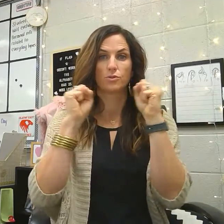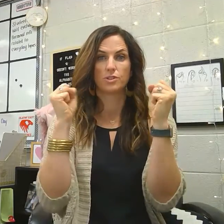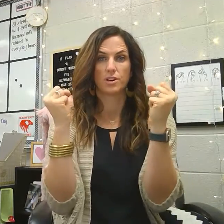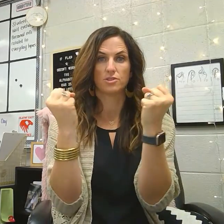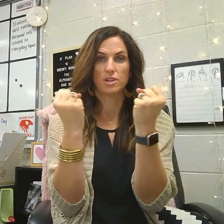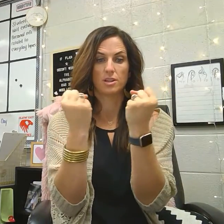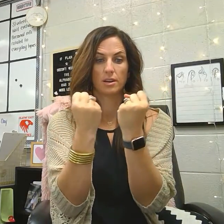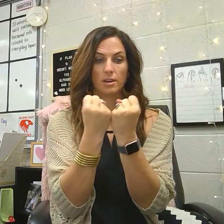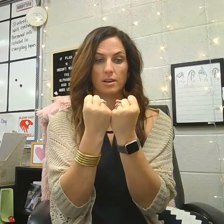Sociology,